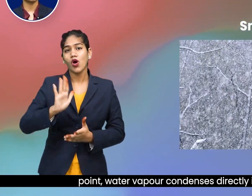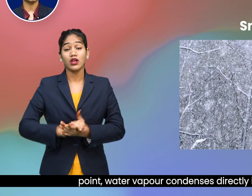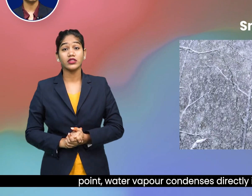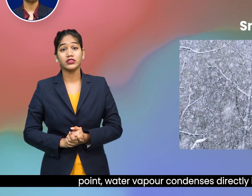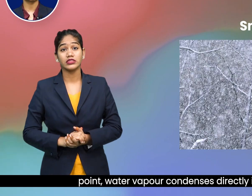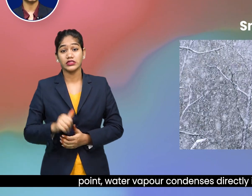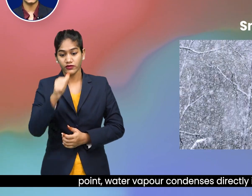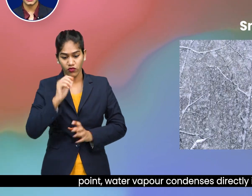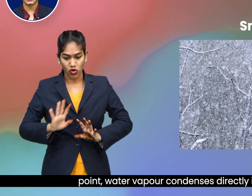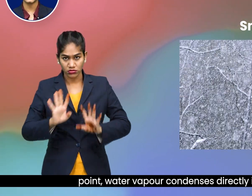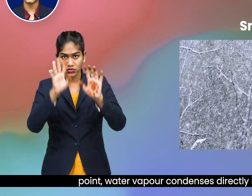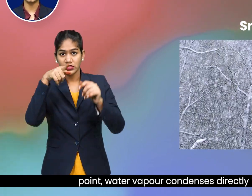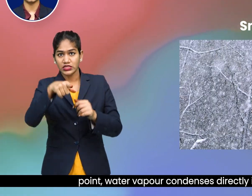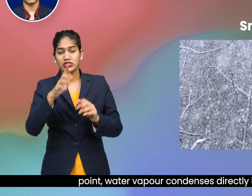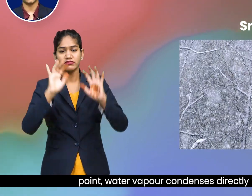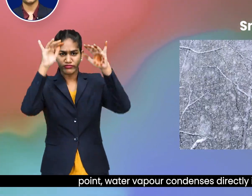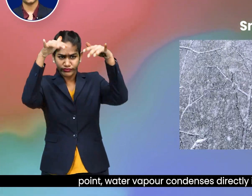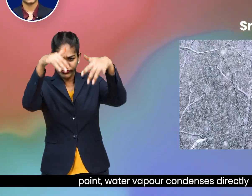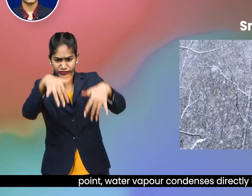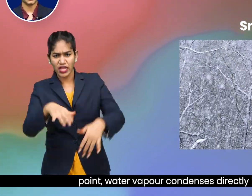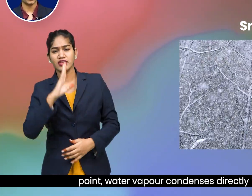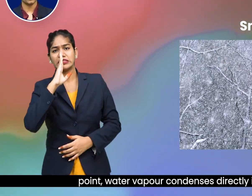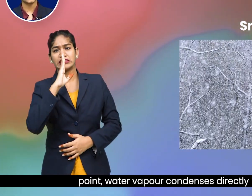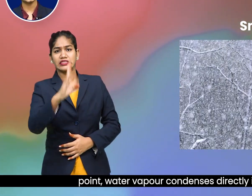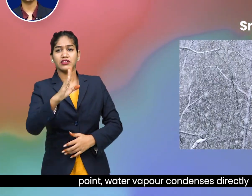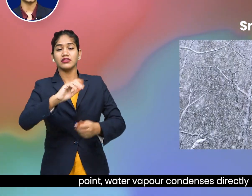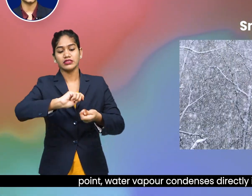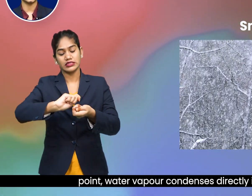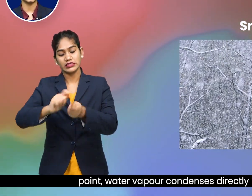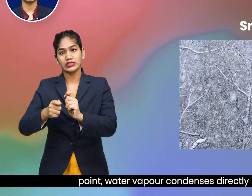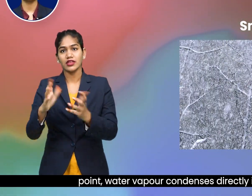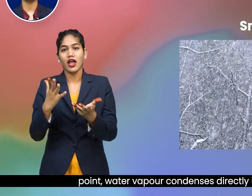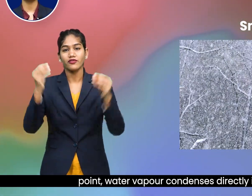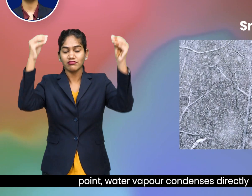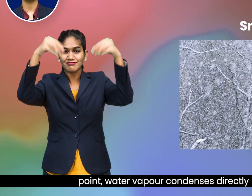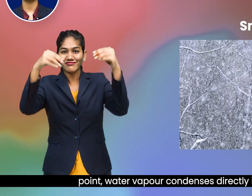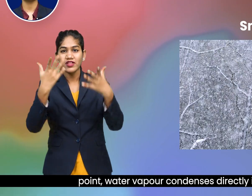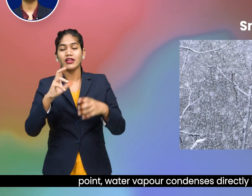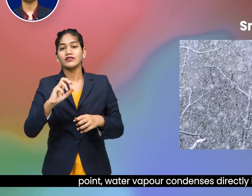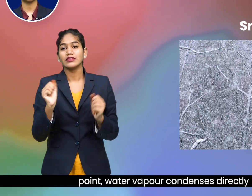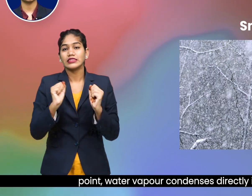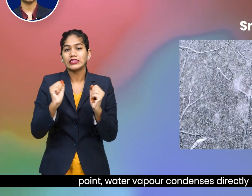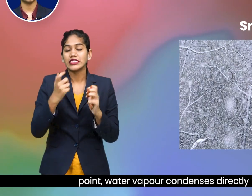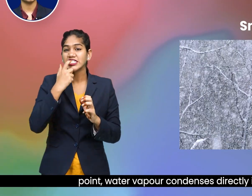water vapor condenses directly into ice crystals.